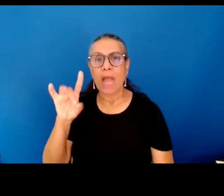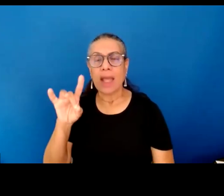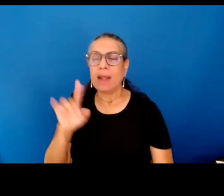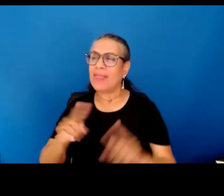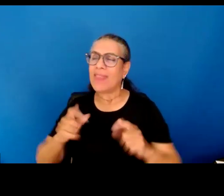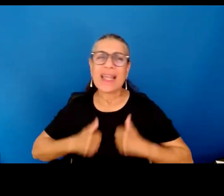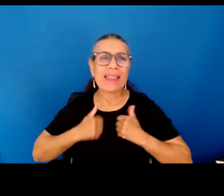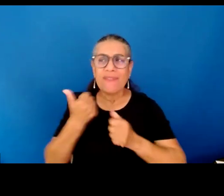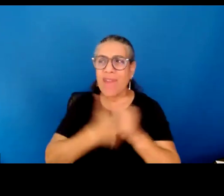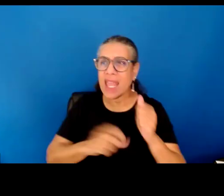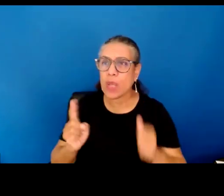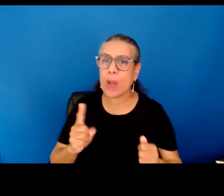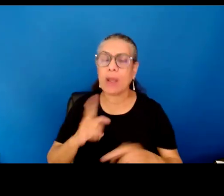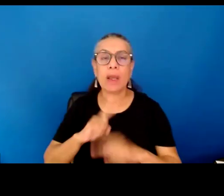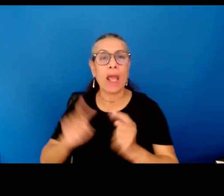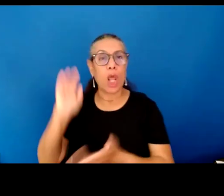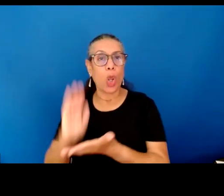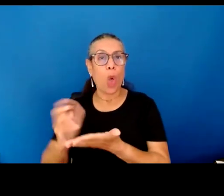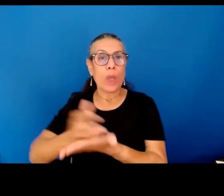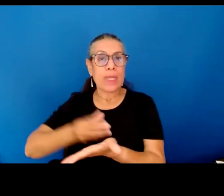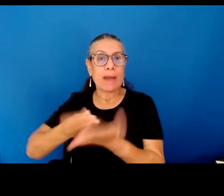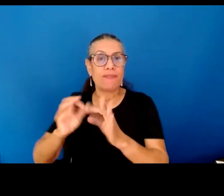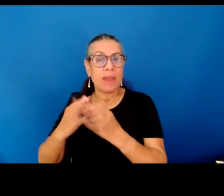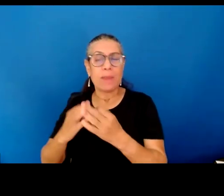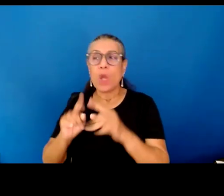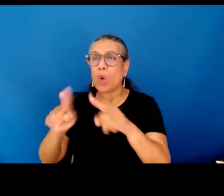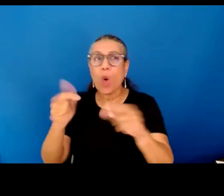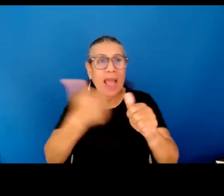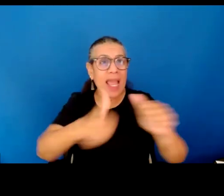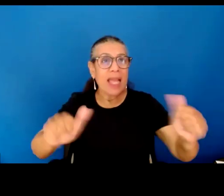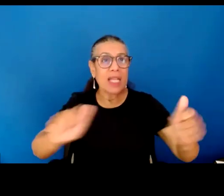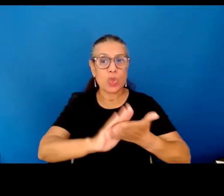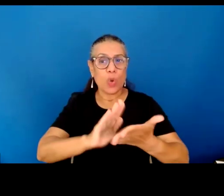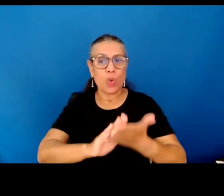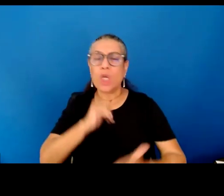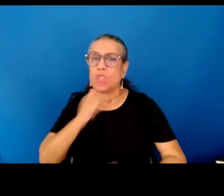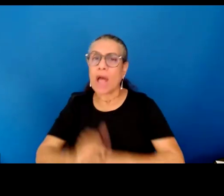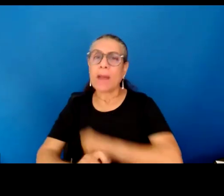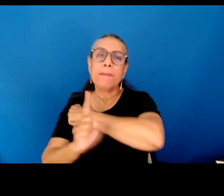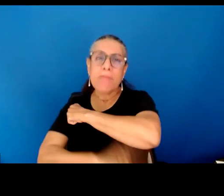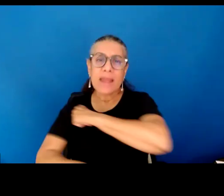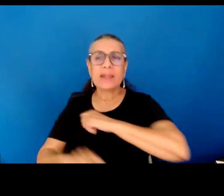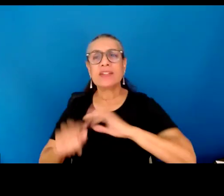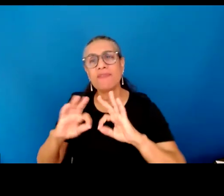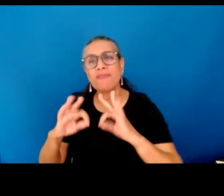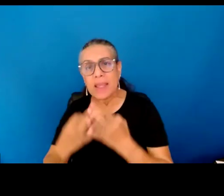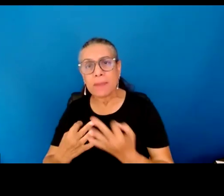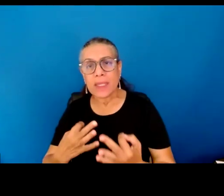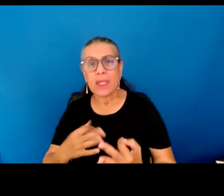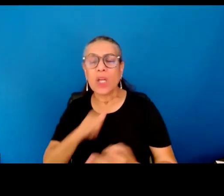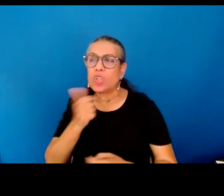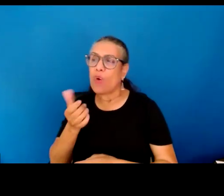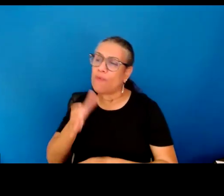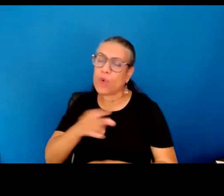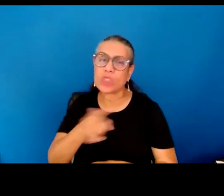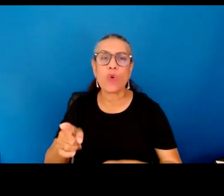in the city. Also, low-income students can go to any school in the city. We shouldn't be penalizing families. We shouldn't make those families